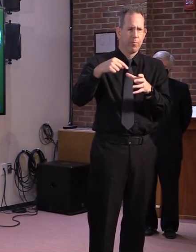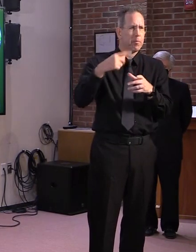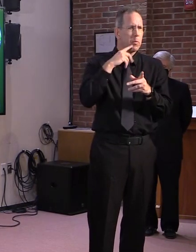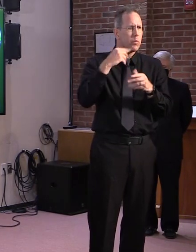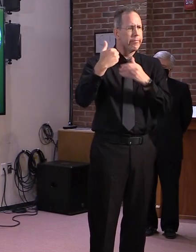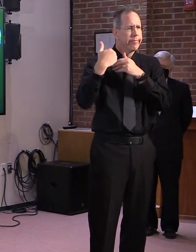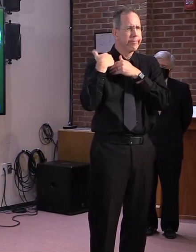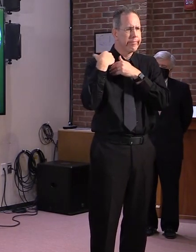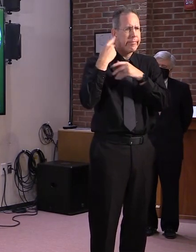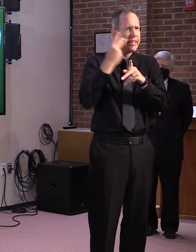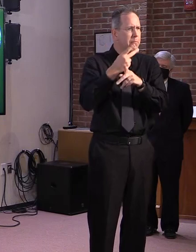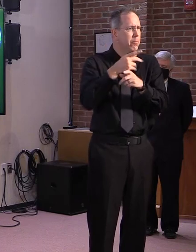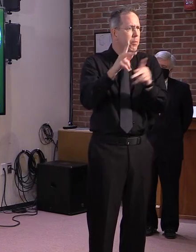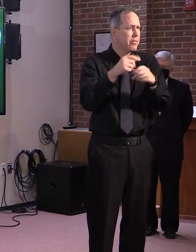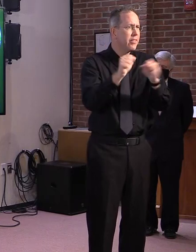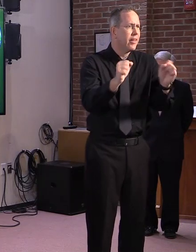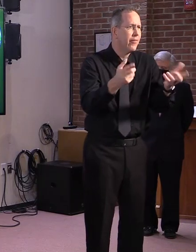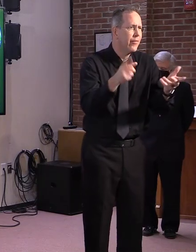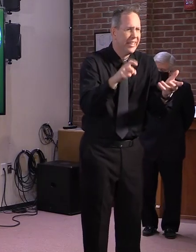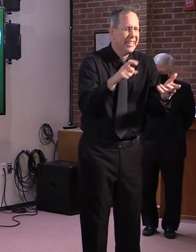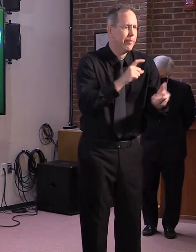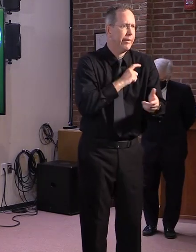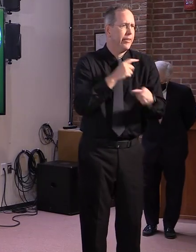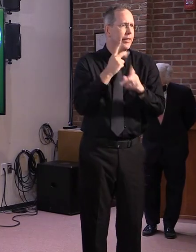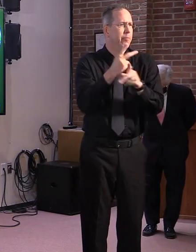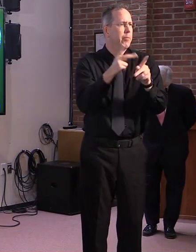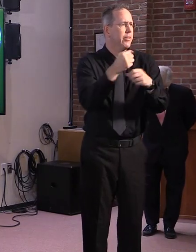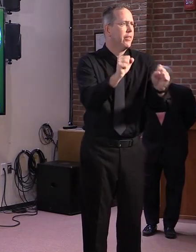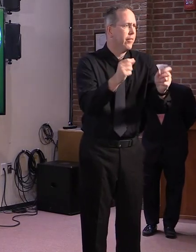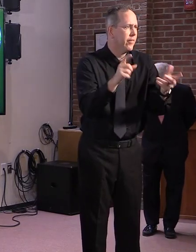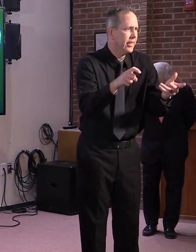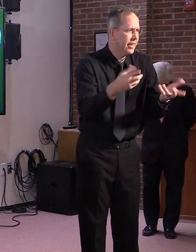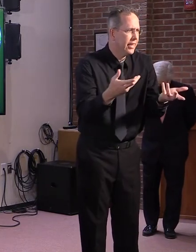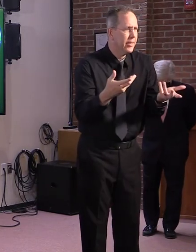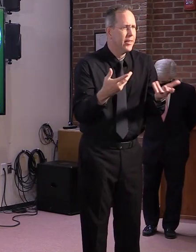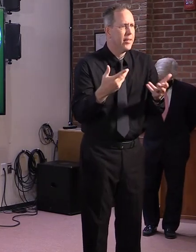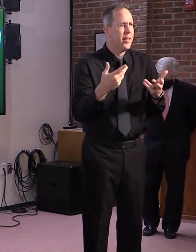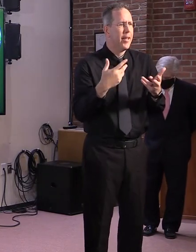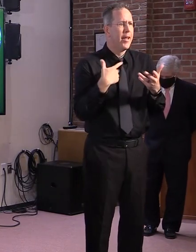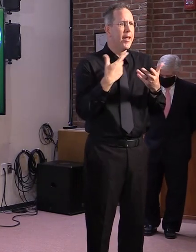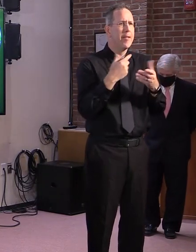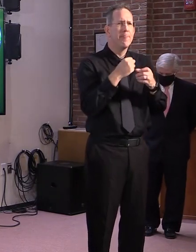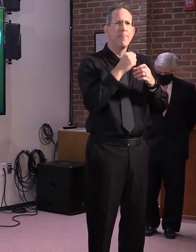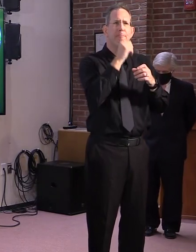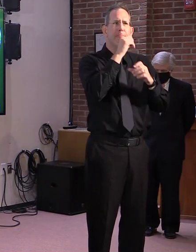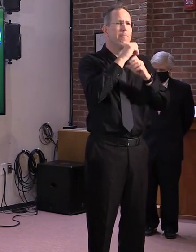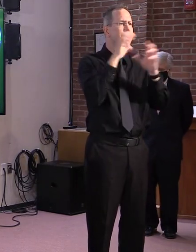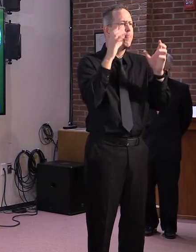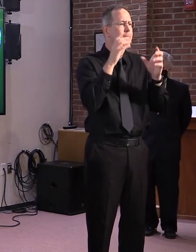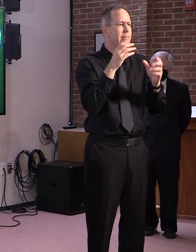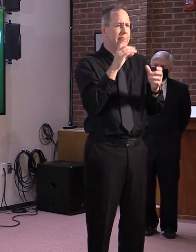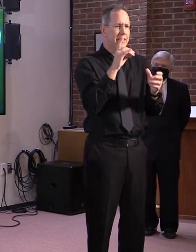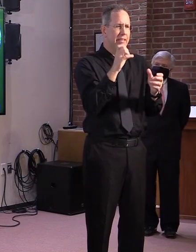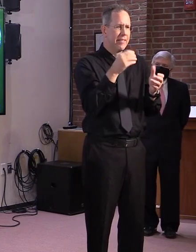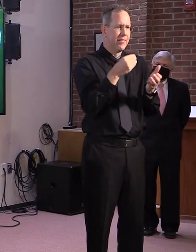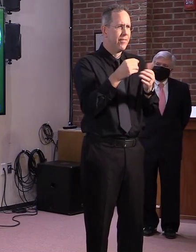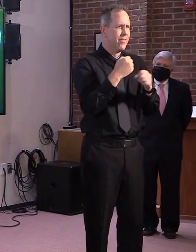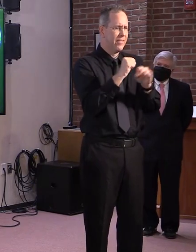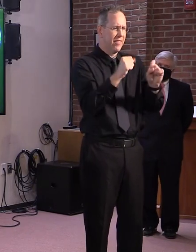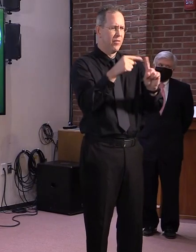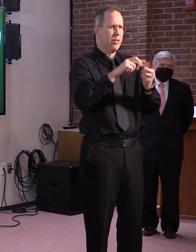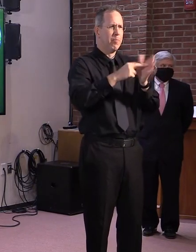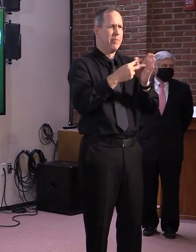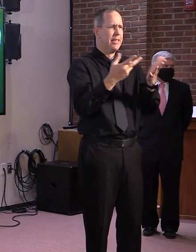again visions of public safety are different for different people. From our standpoint, we've taken a lot of